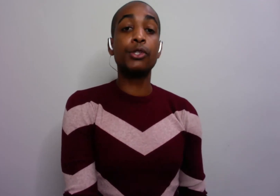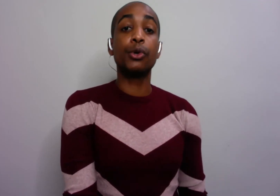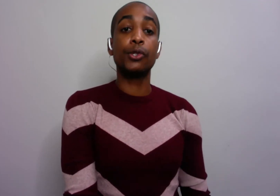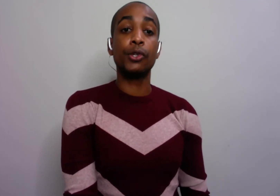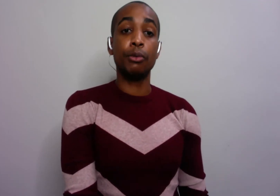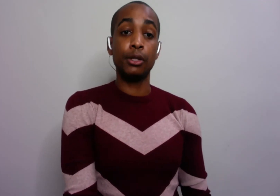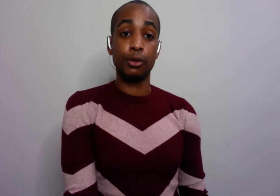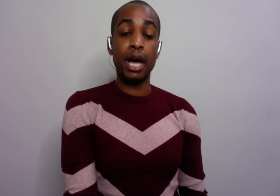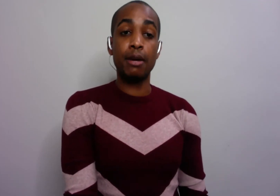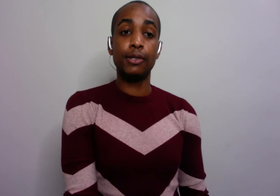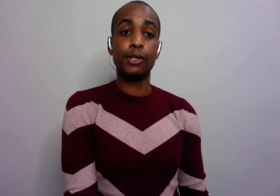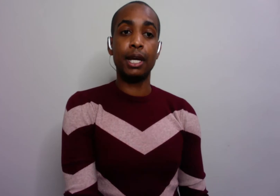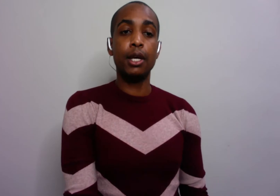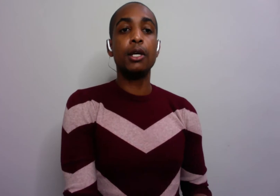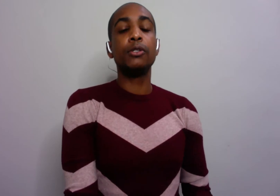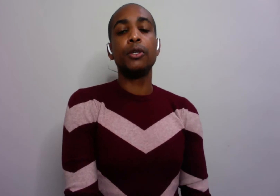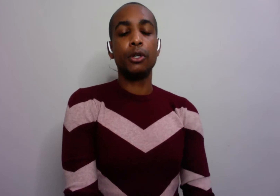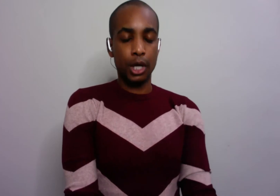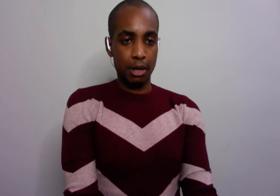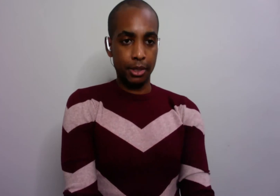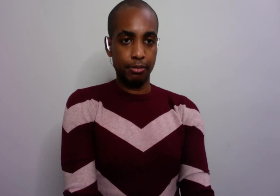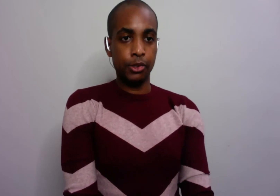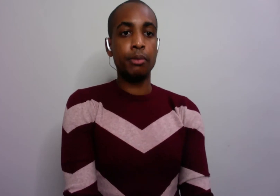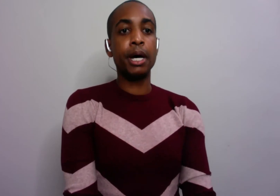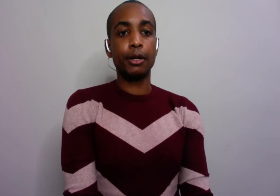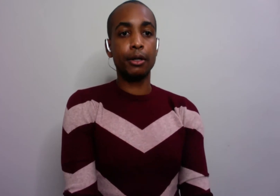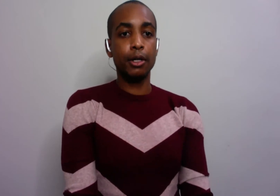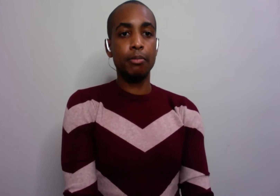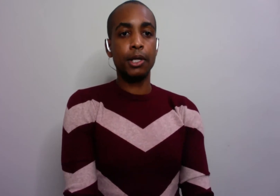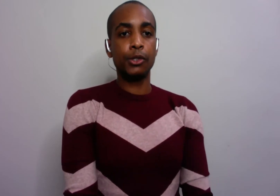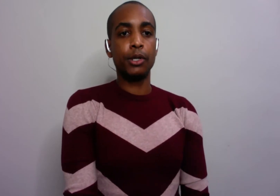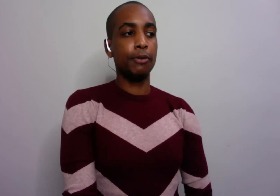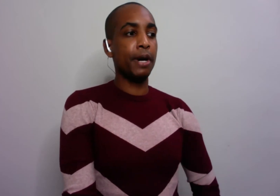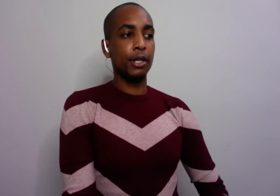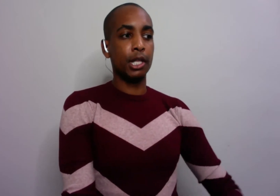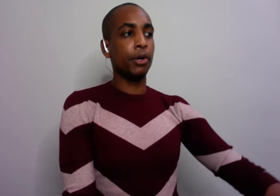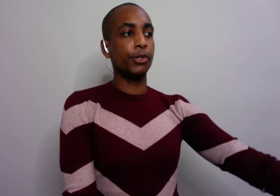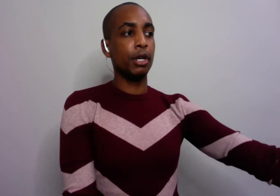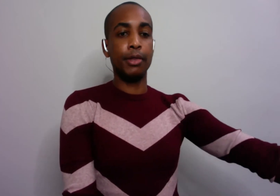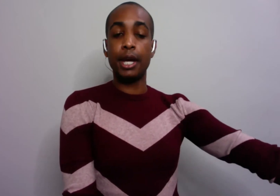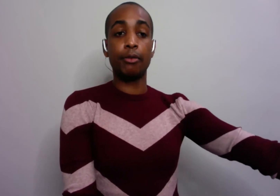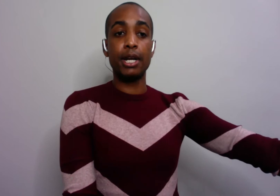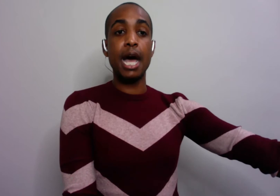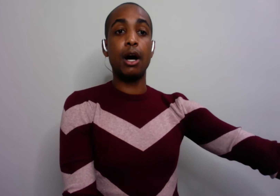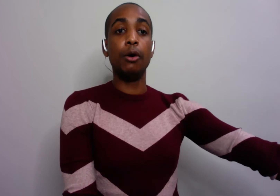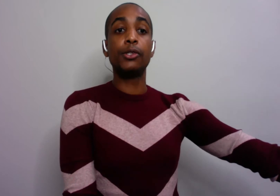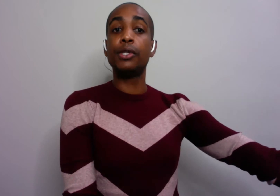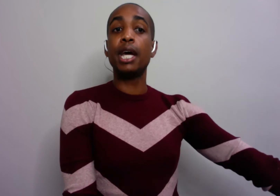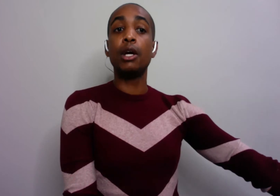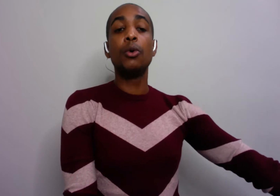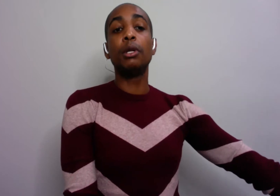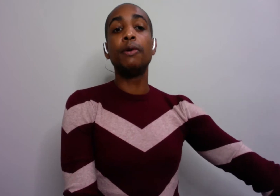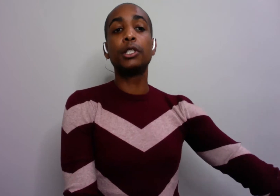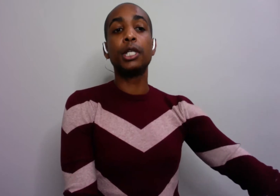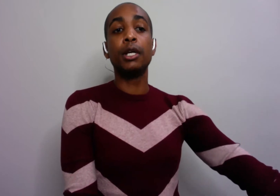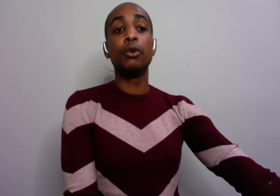us the resources so that we can survive and say, do your job, do it better. Because what is affecting that person over there right now,